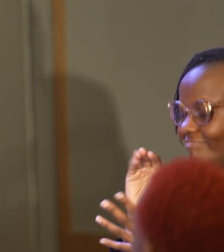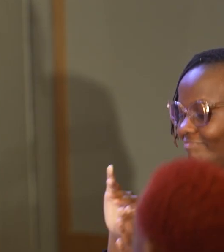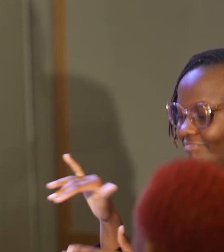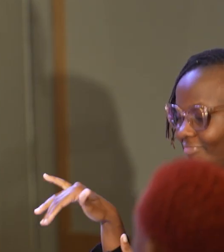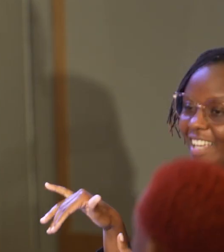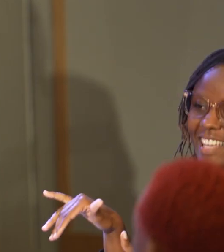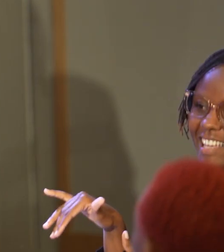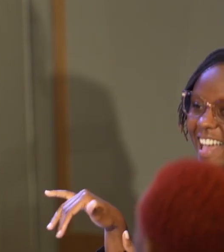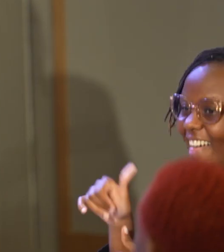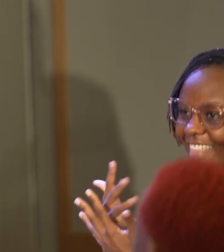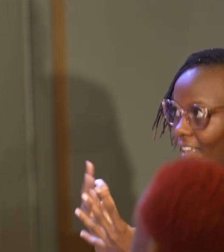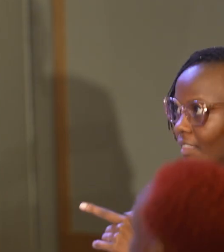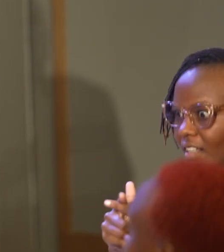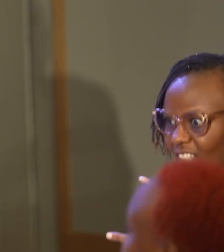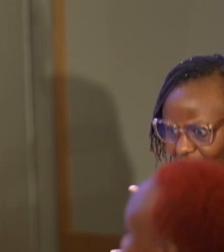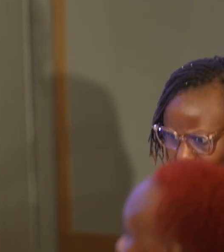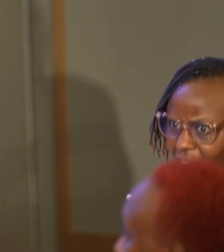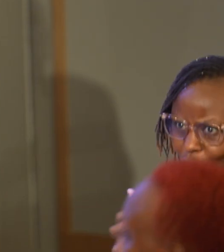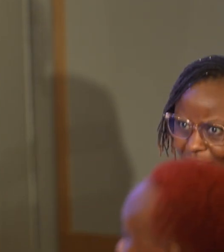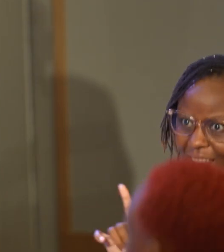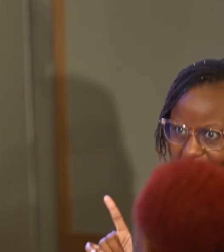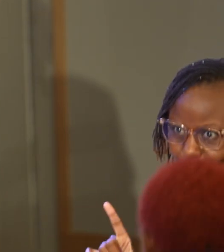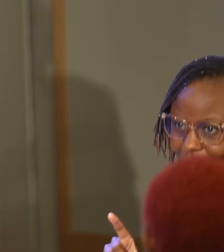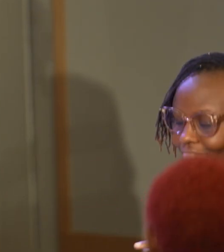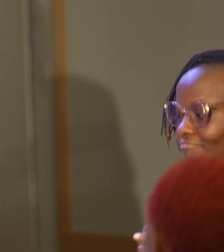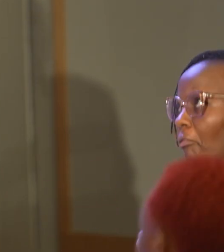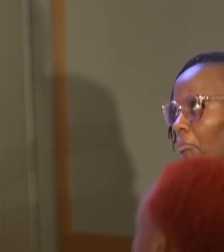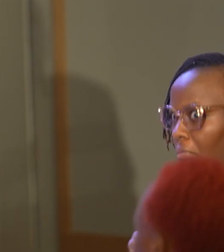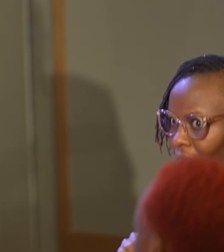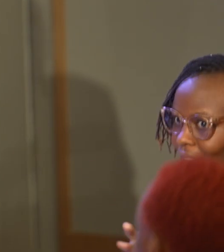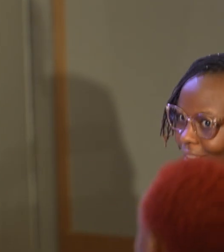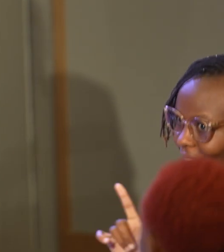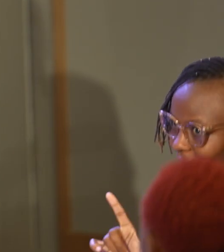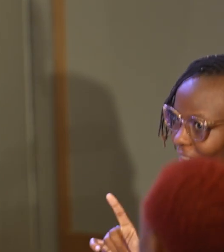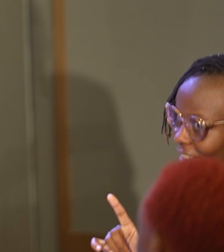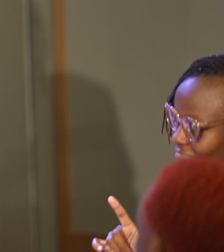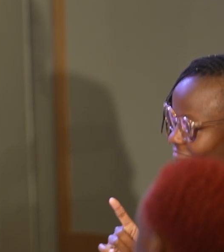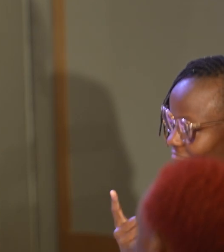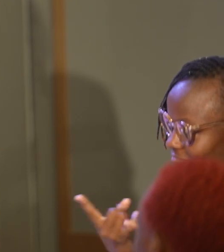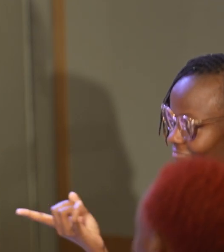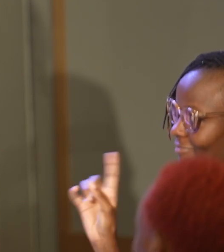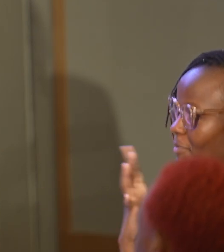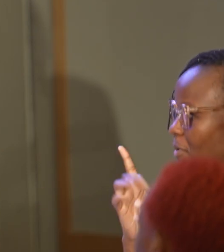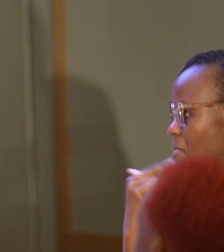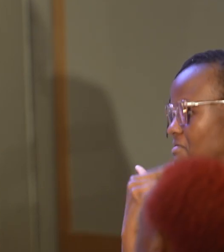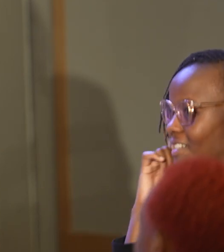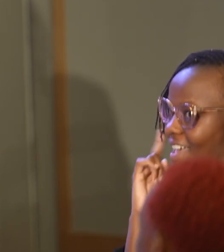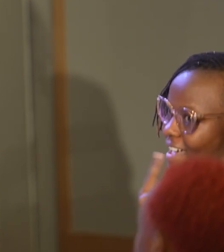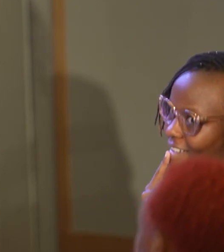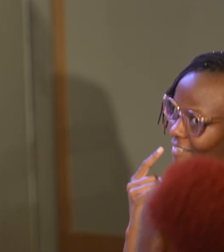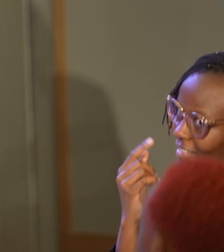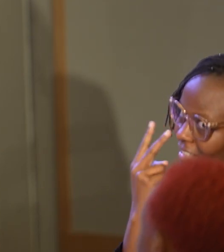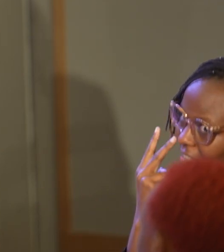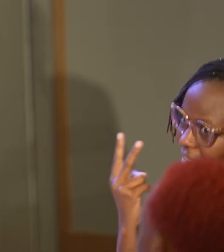took the sign language and the skills for those who cannot talk, for those who cannot see.